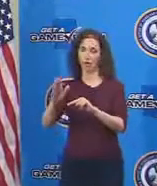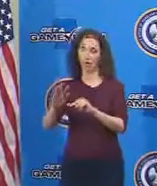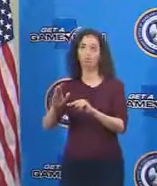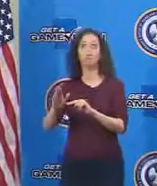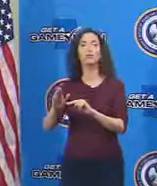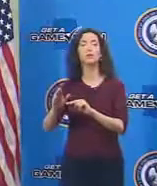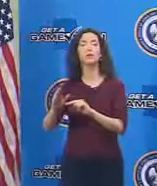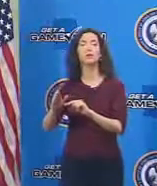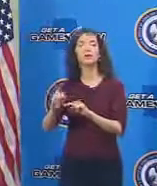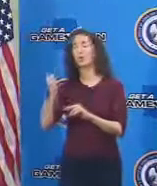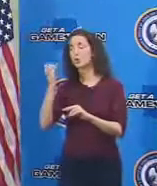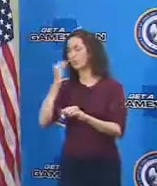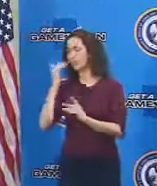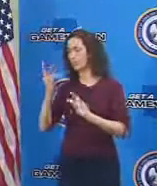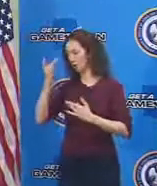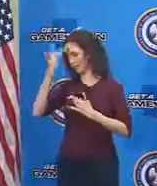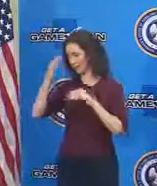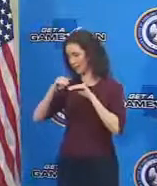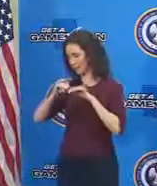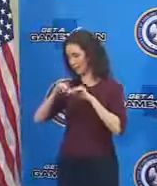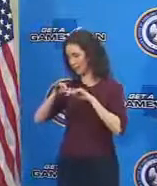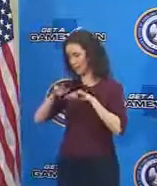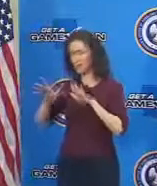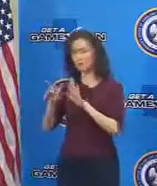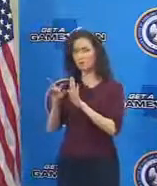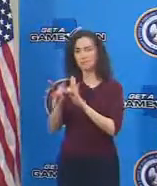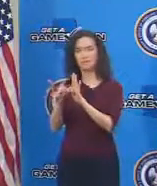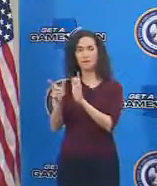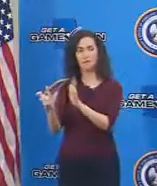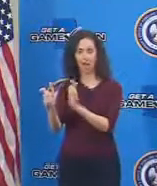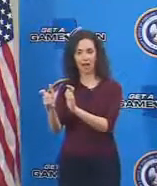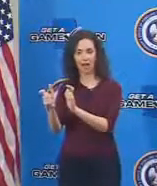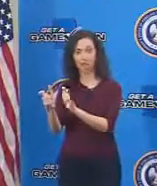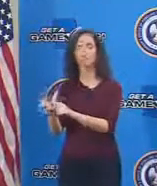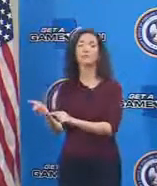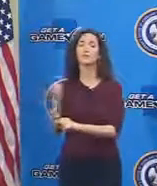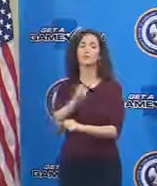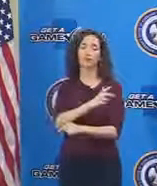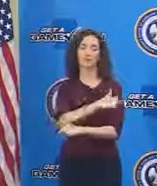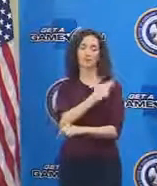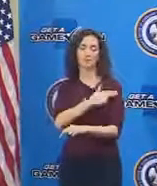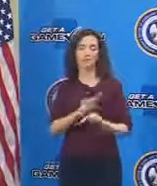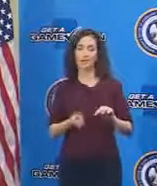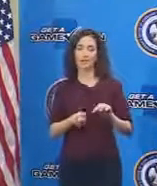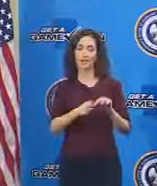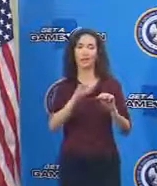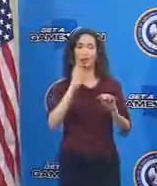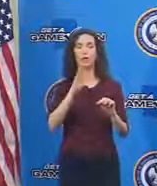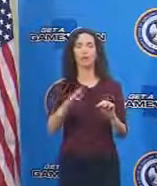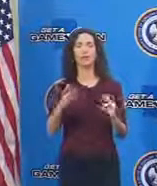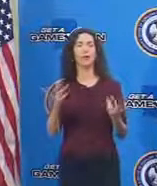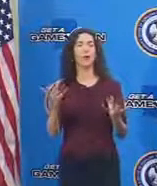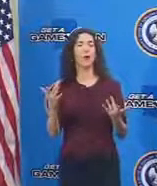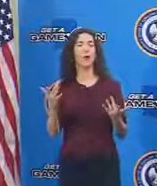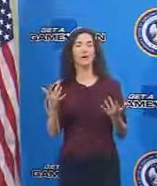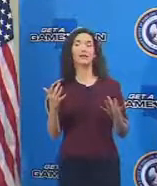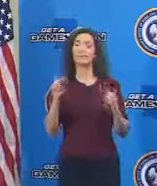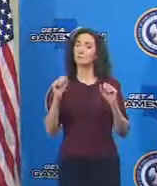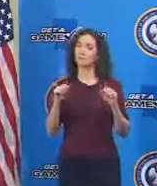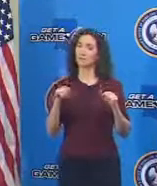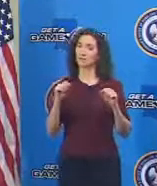and cases go up. And that could happen as a result of all of the activities related to the